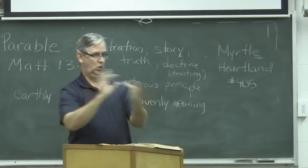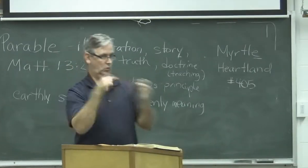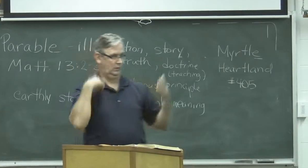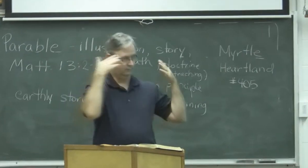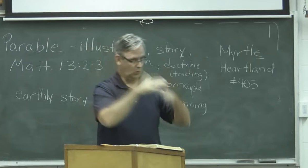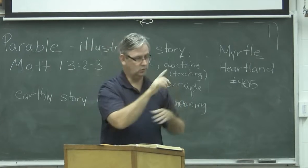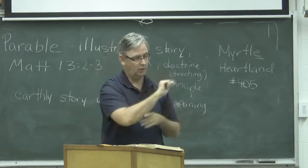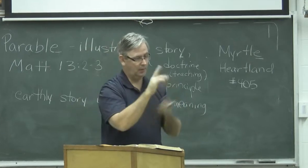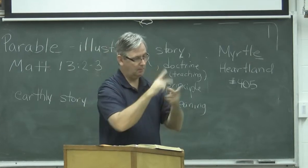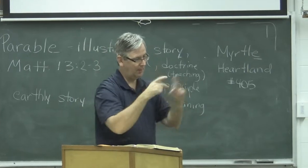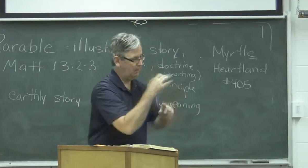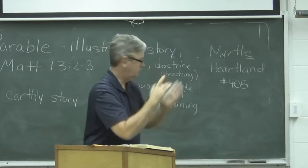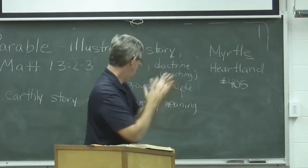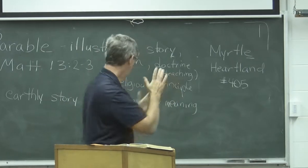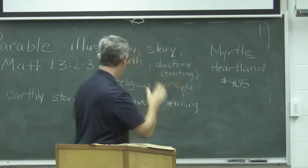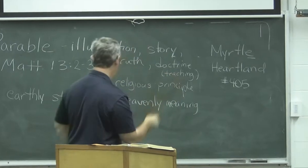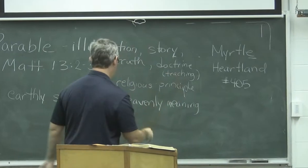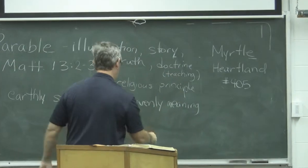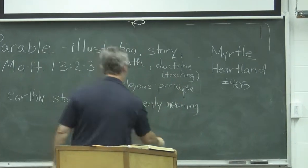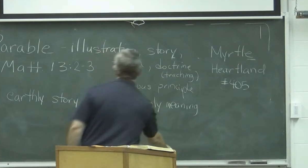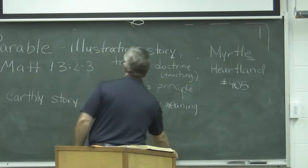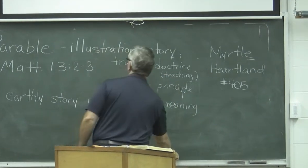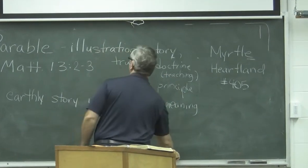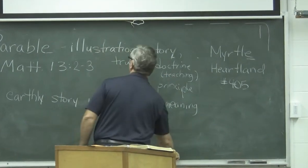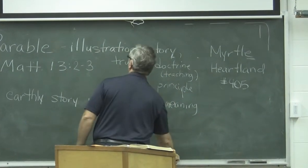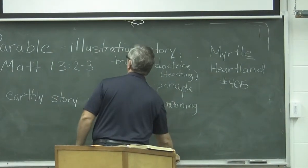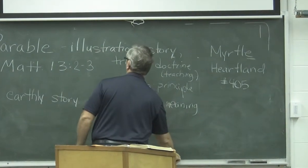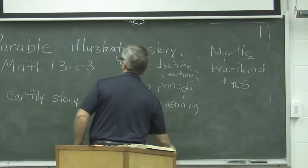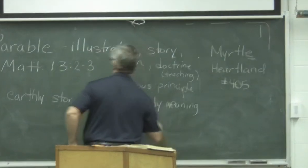In the New Testament, all the parables are related to Jesus.